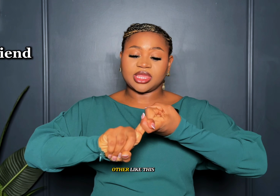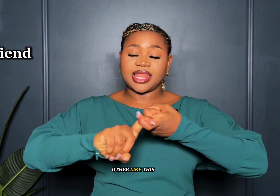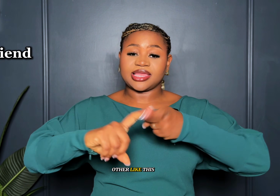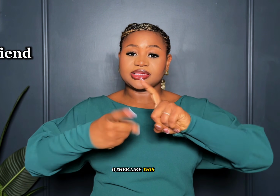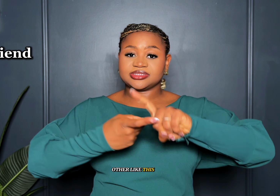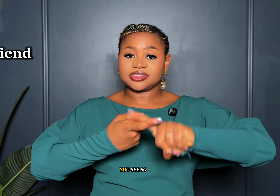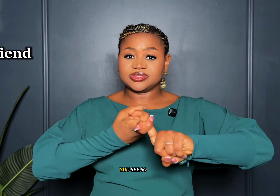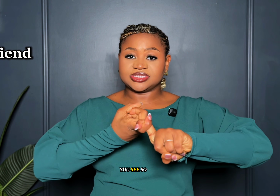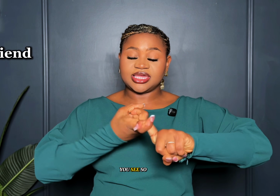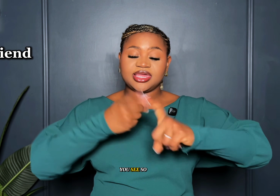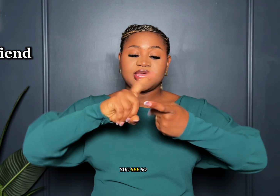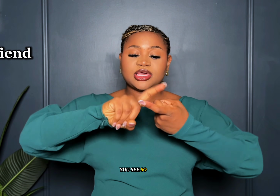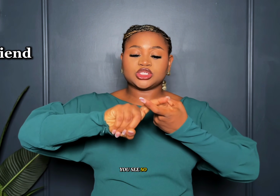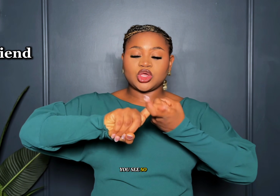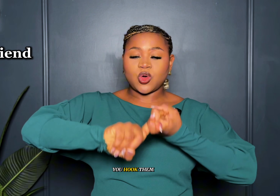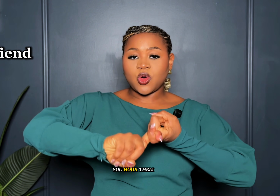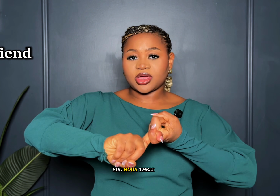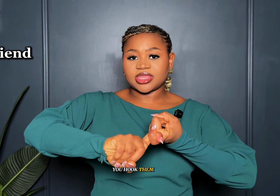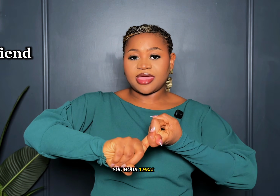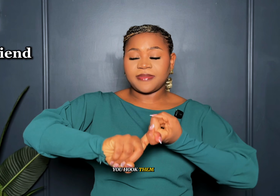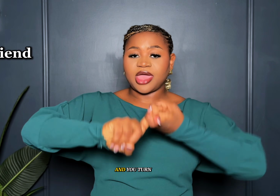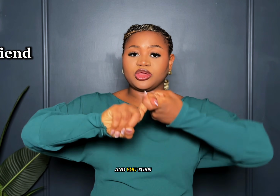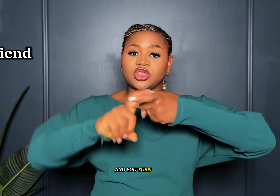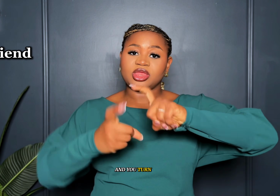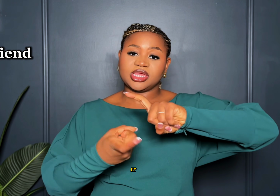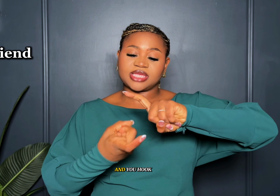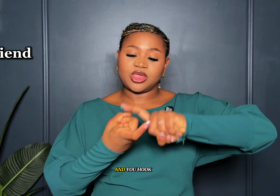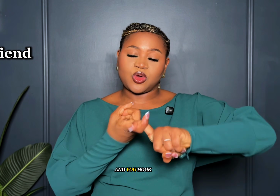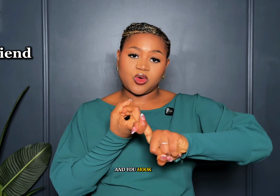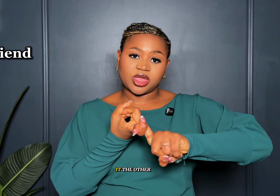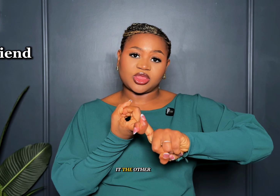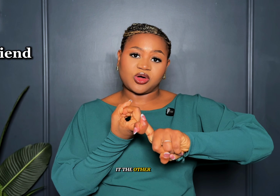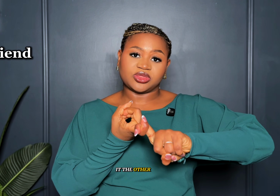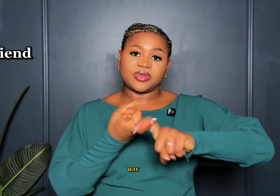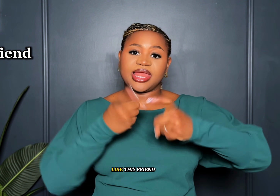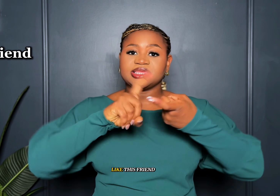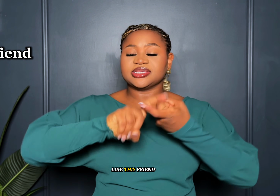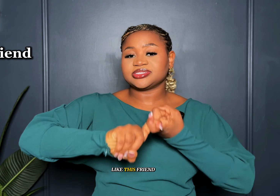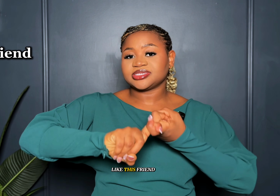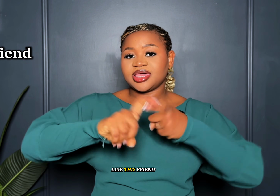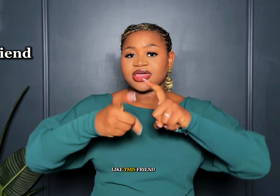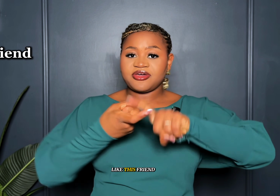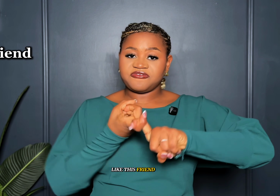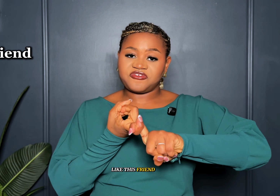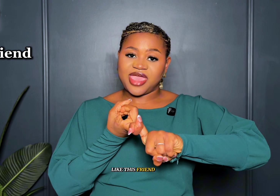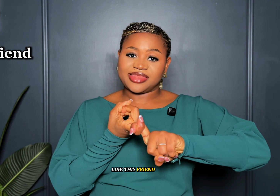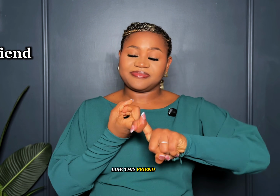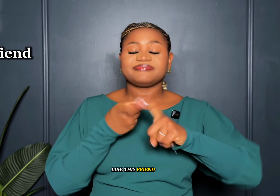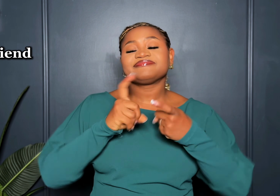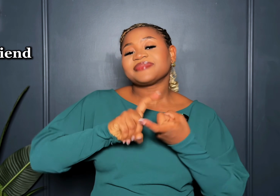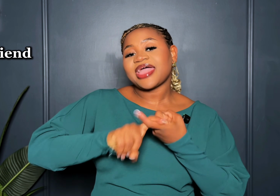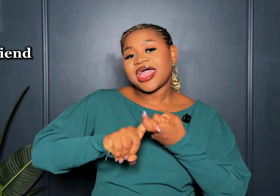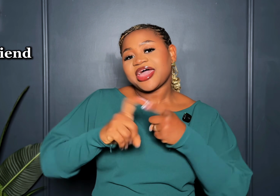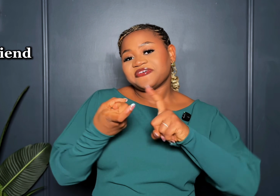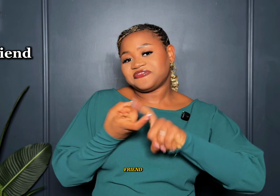like this. You see? So you hook them and you turn it and you hook it the other way like this. Friend.